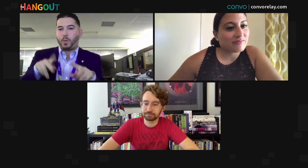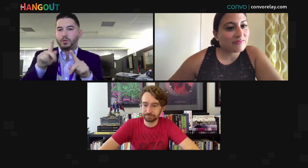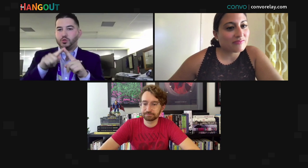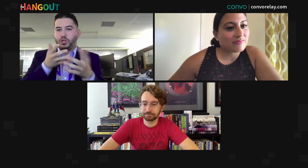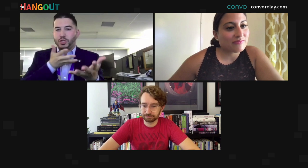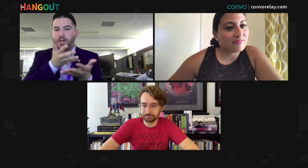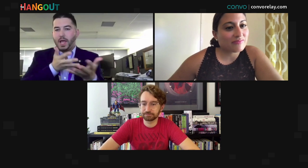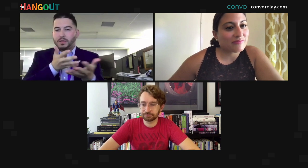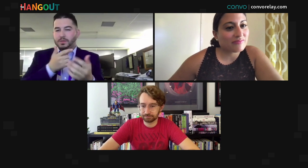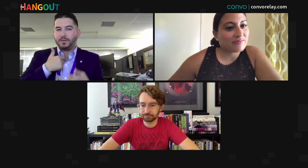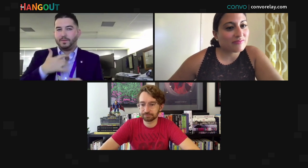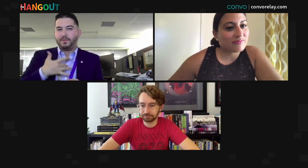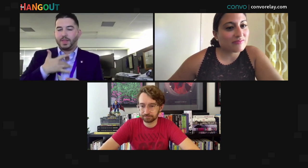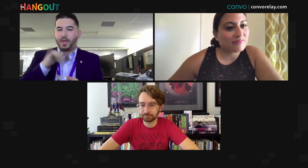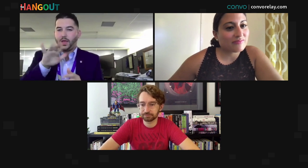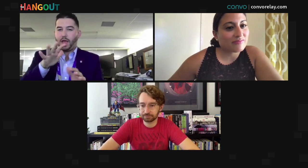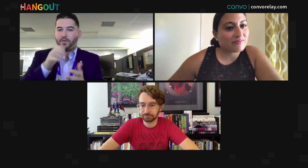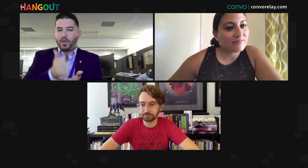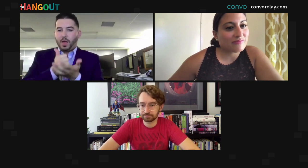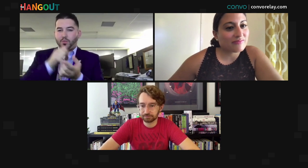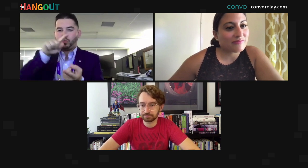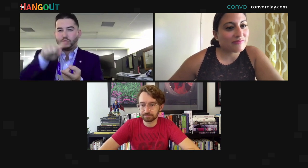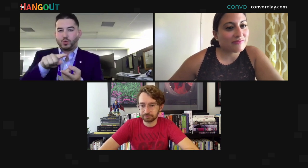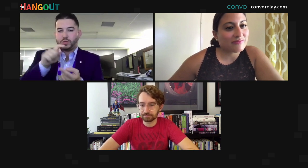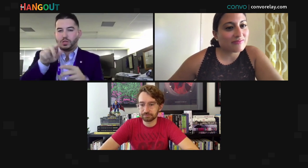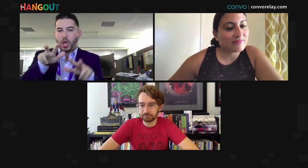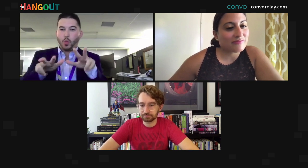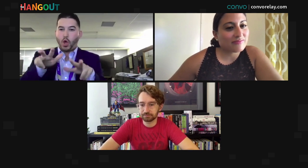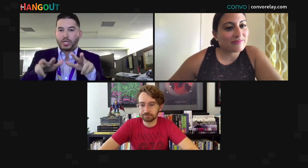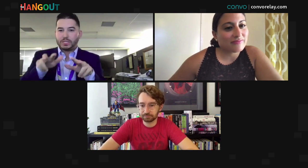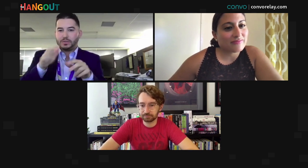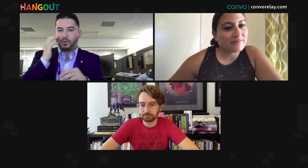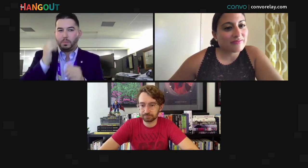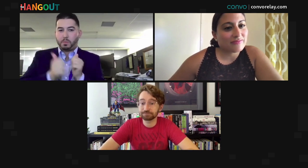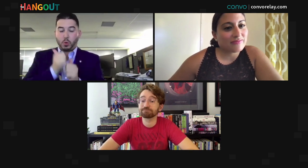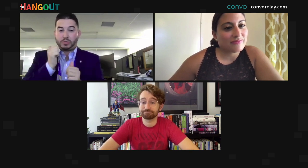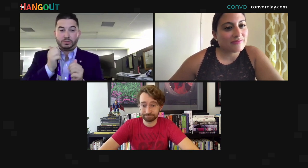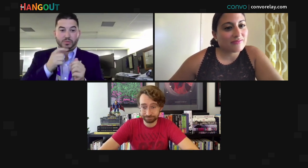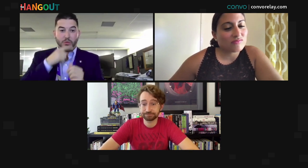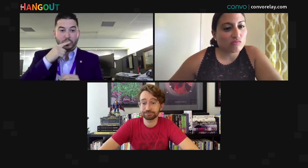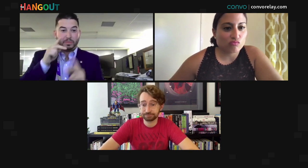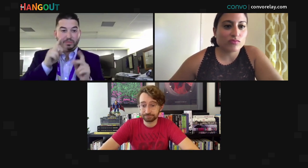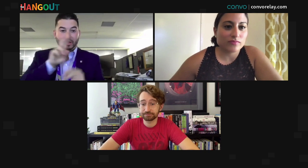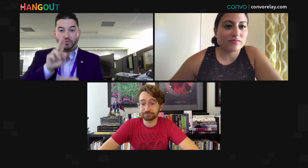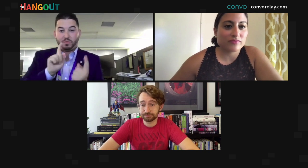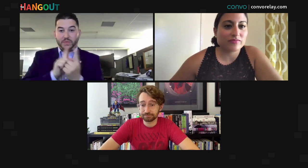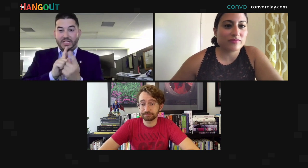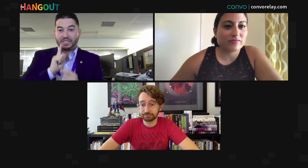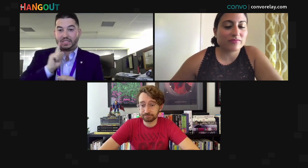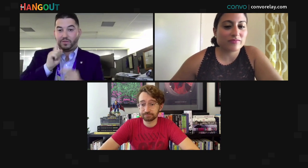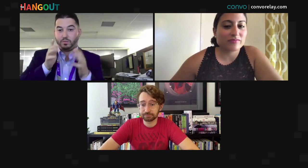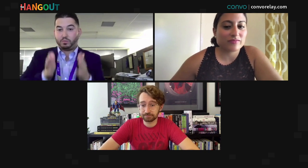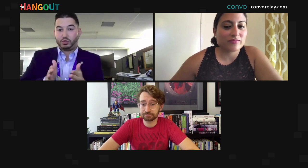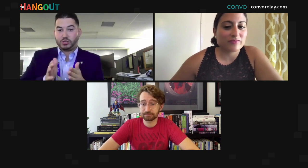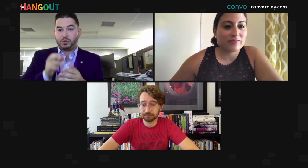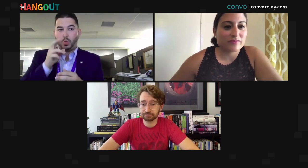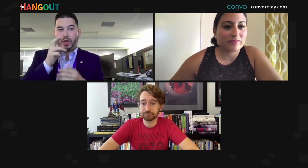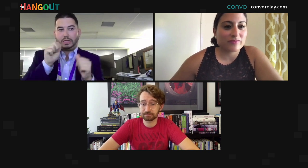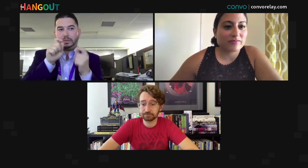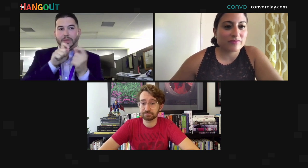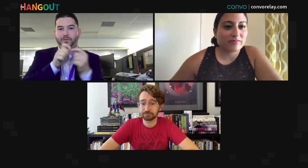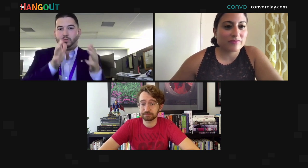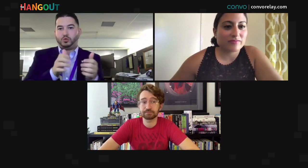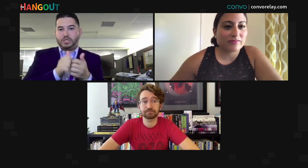just to allow them to get to know you and have that opportunity to interact. And I feel that kind of helps reduce the awkwardness, you know, because most hearing people have never met a